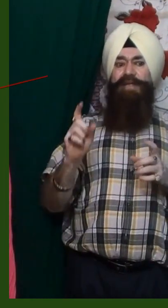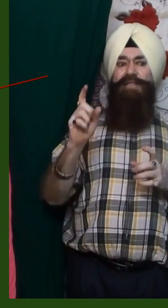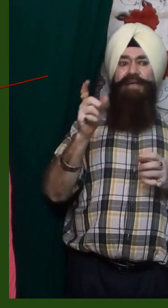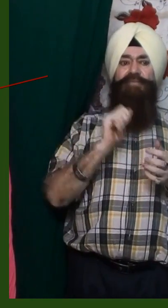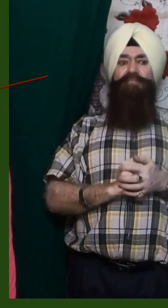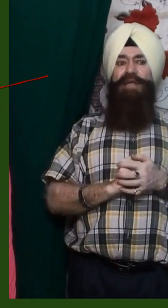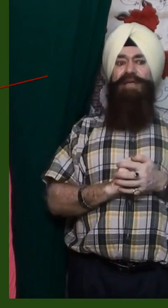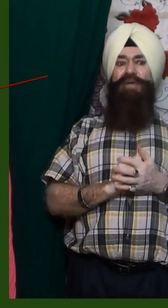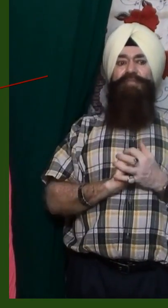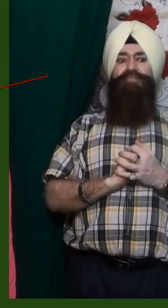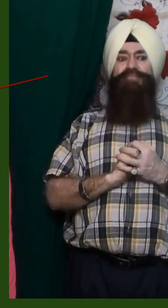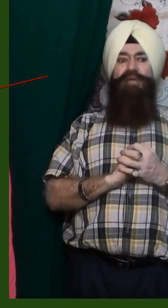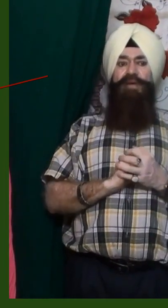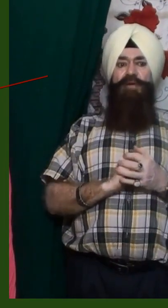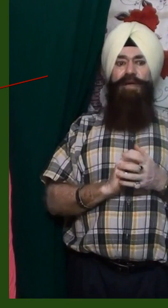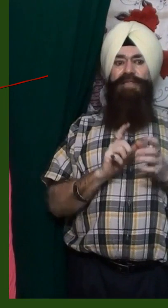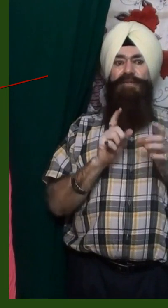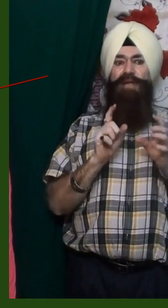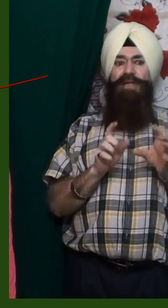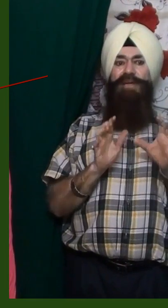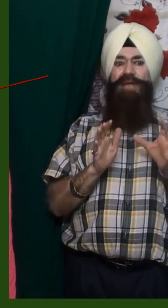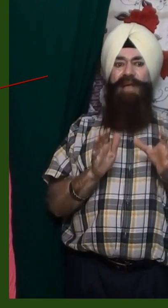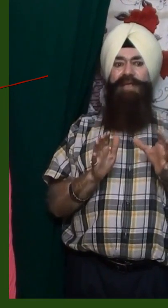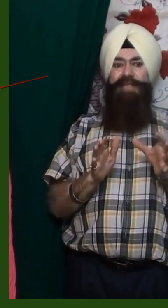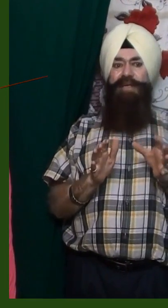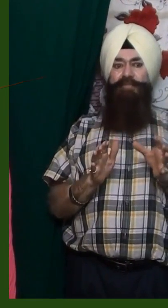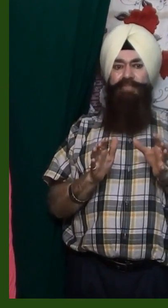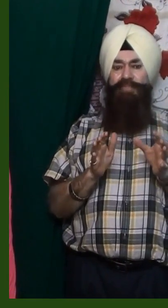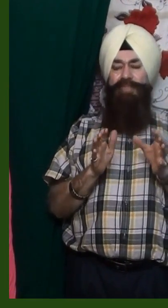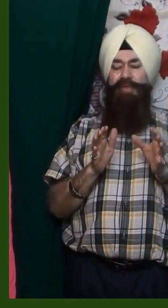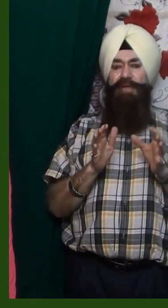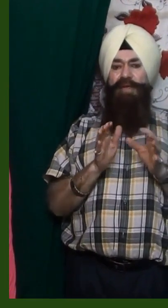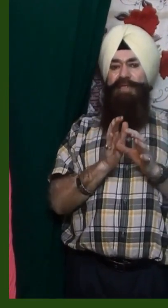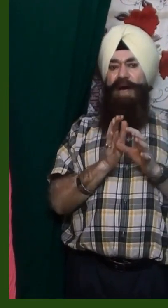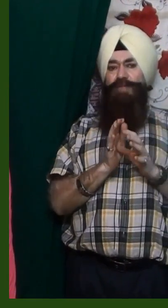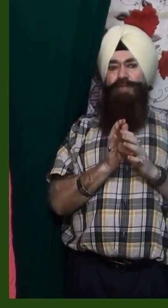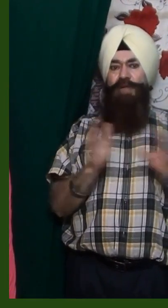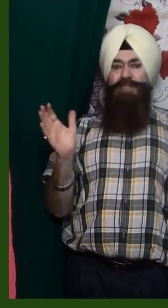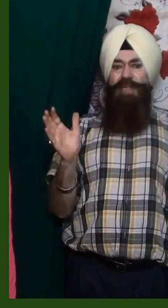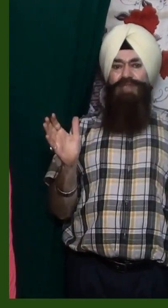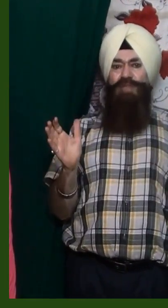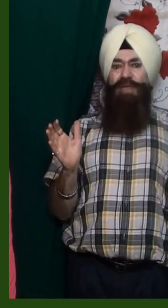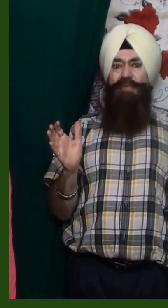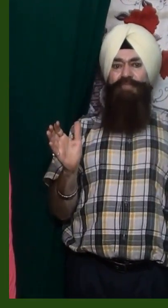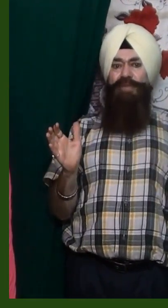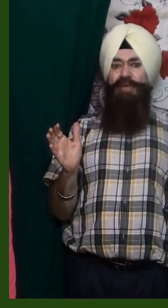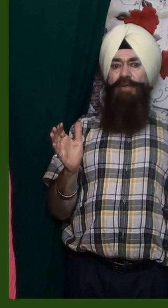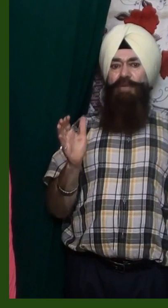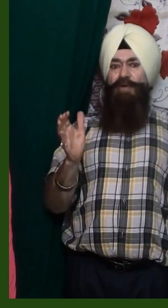Galaxy like the Milky Way. But when the Milky Way galaxy is also not